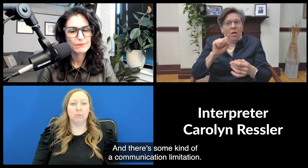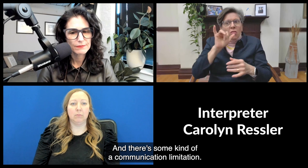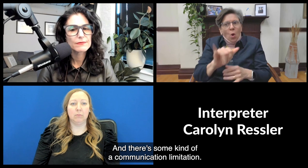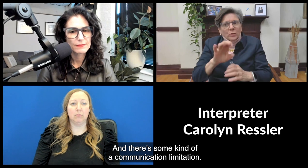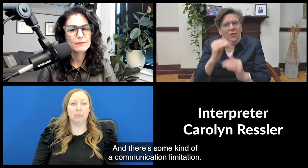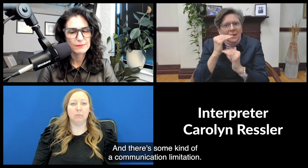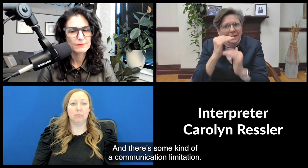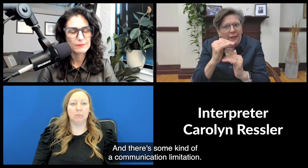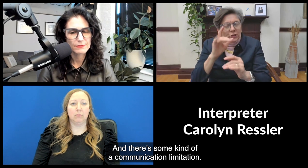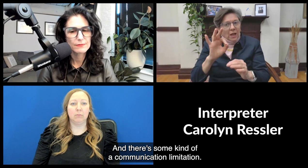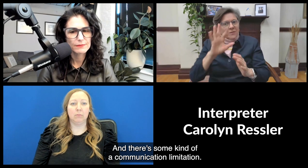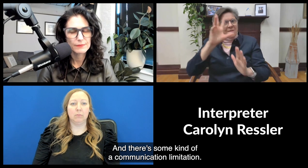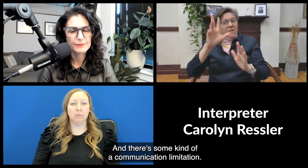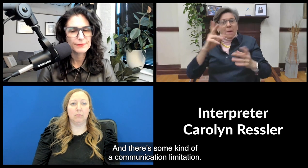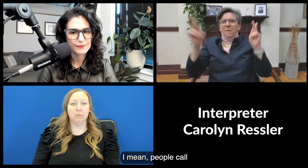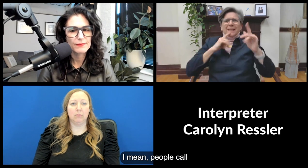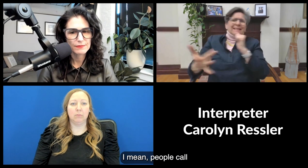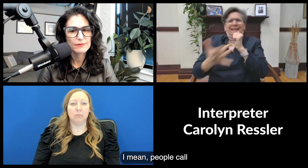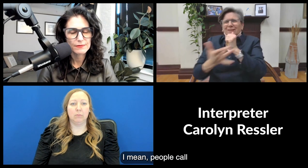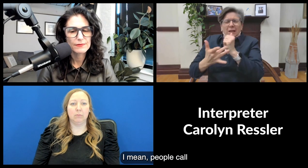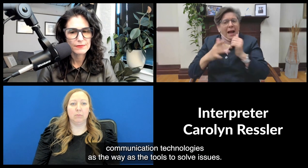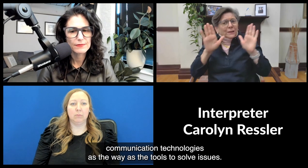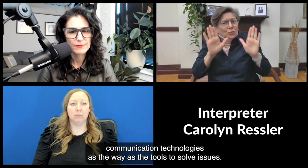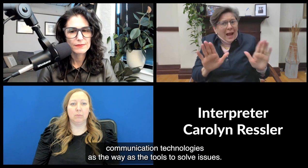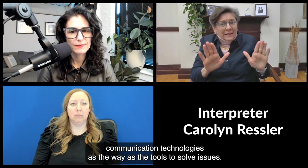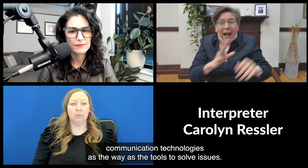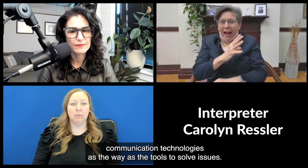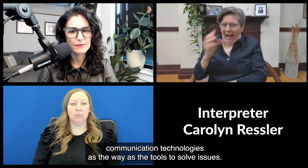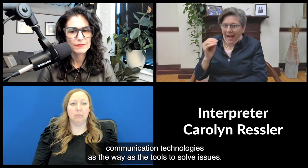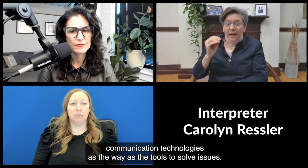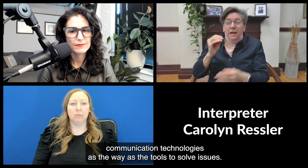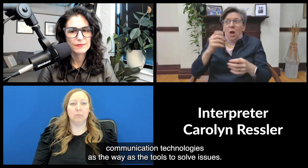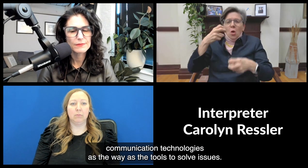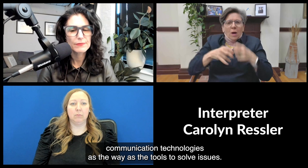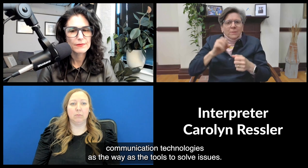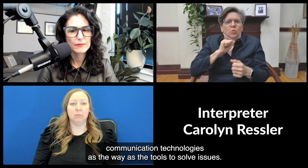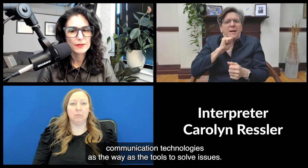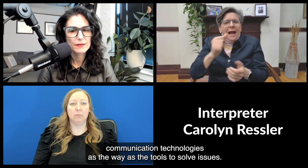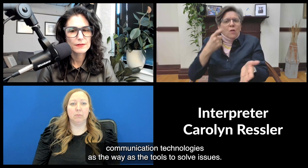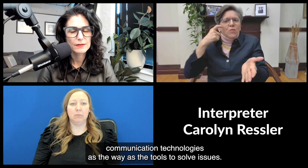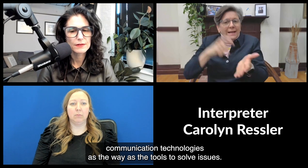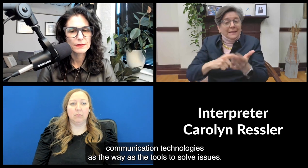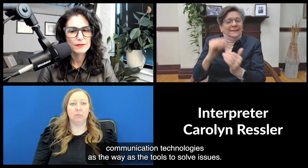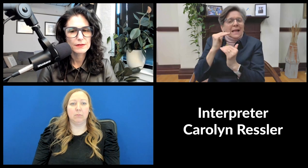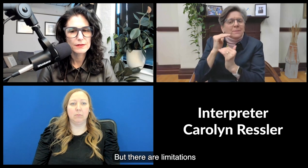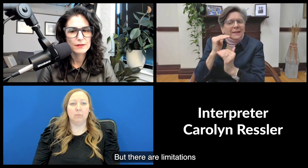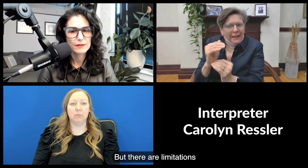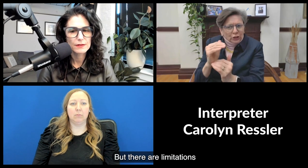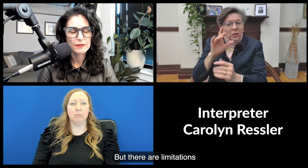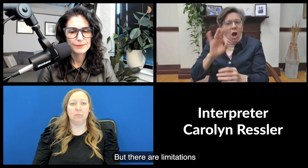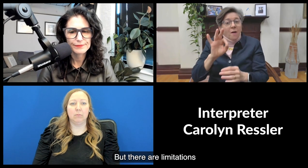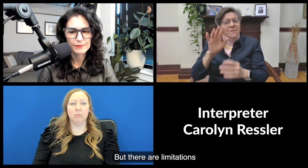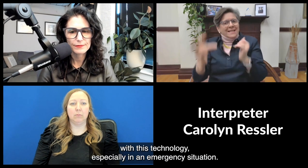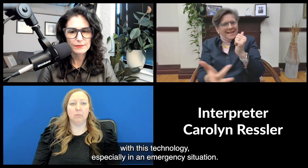issue I'm experiencing. And there's some kind of communication limitation. I mean, people call to communication technologies as the way and